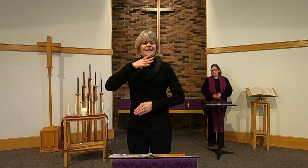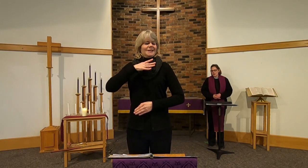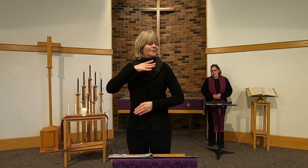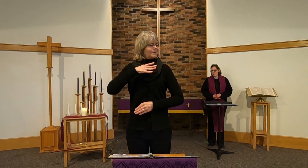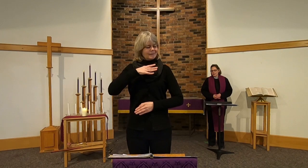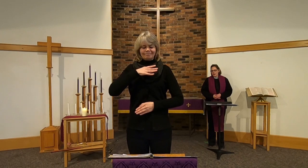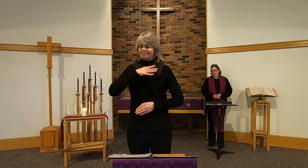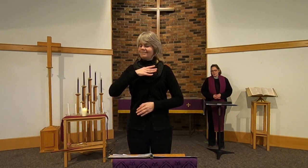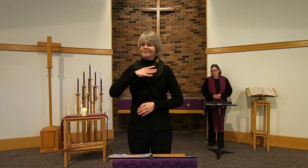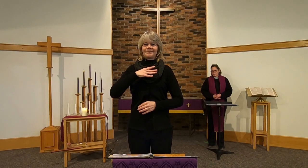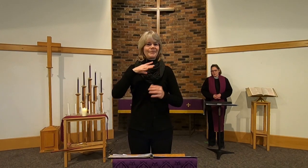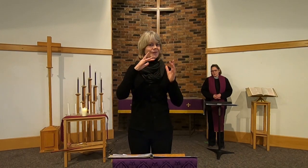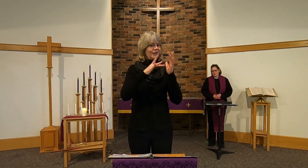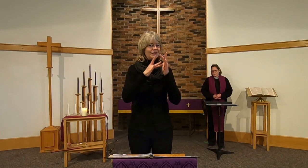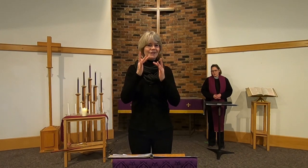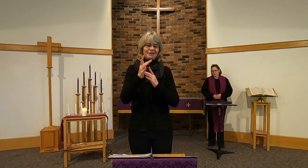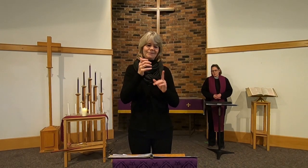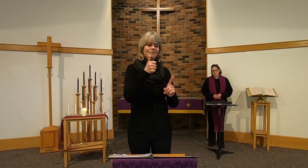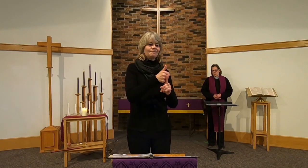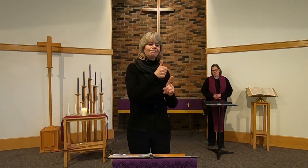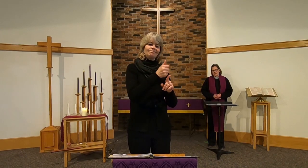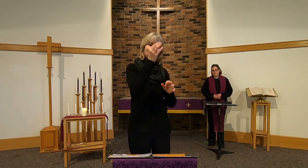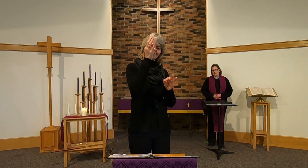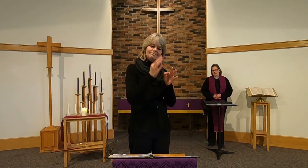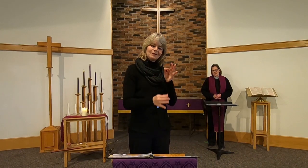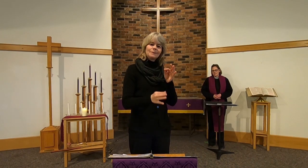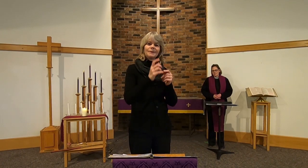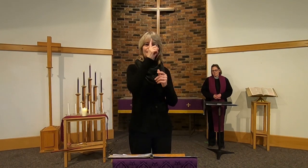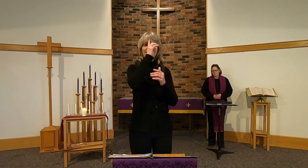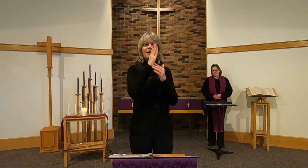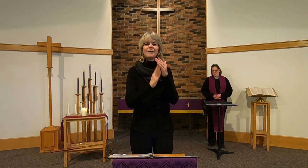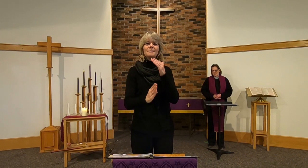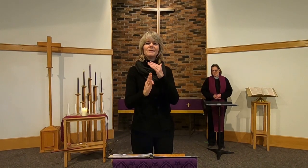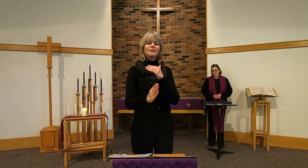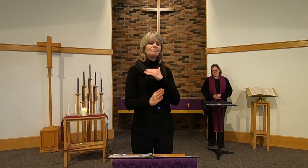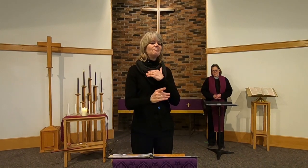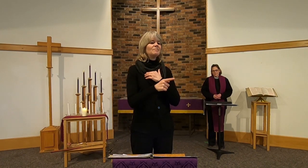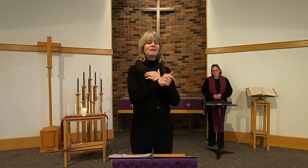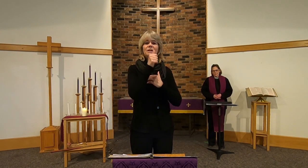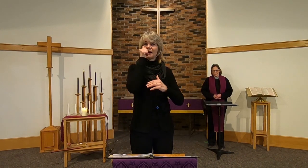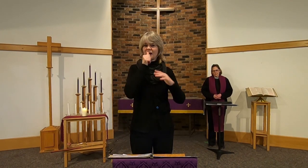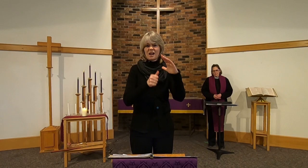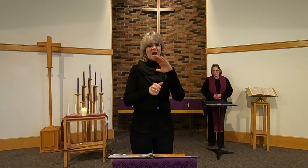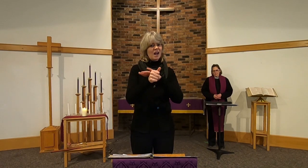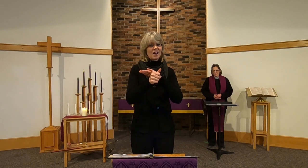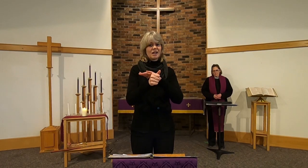Jesus is not hiding what he does.